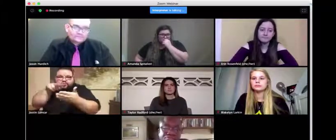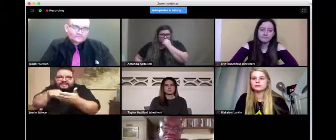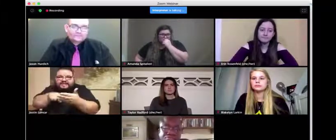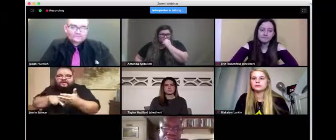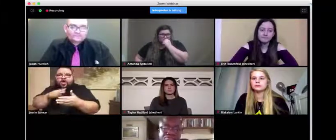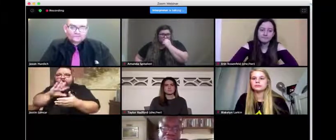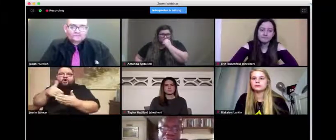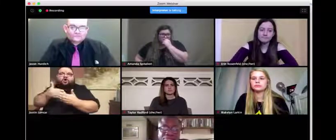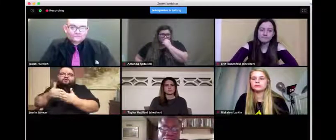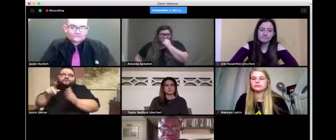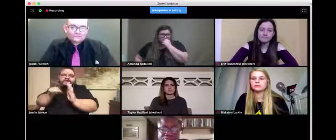to yourself,